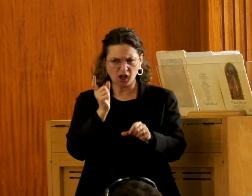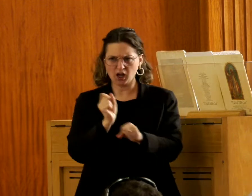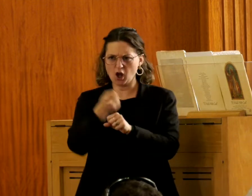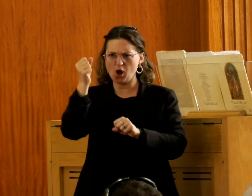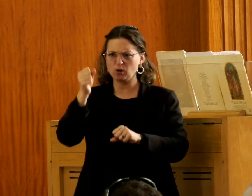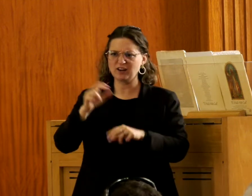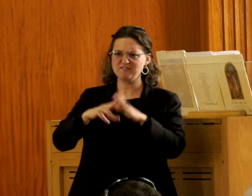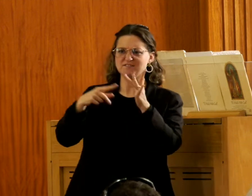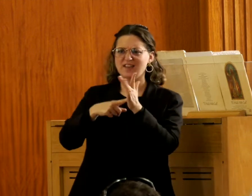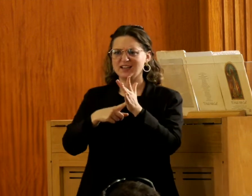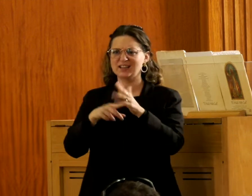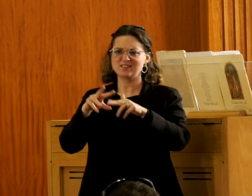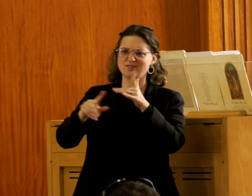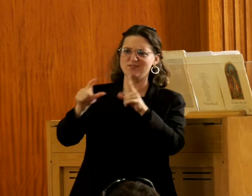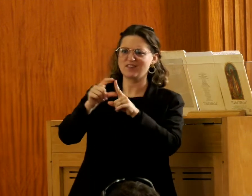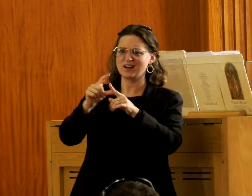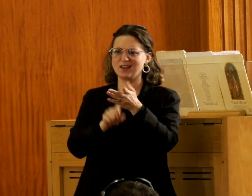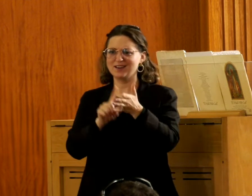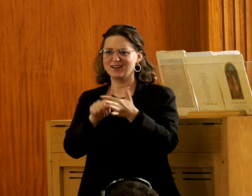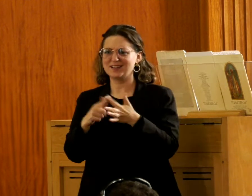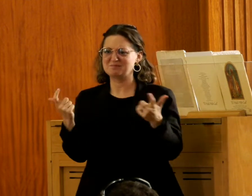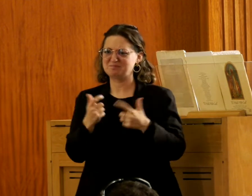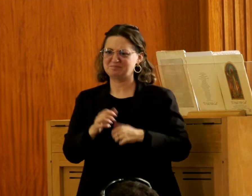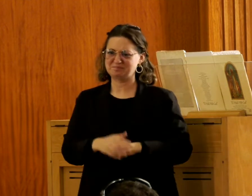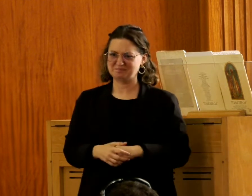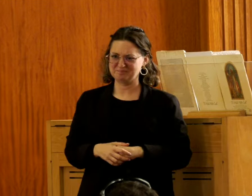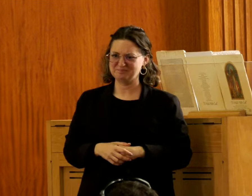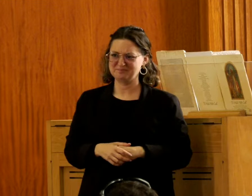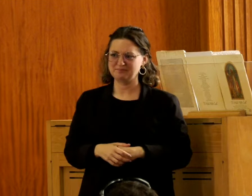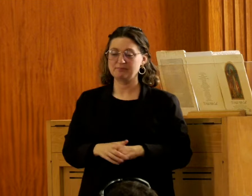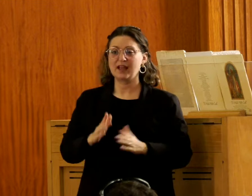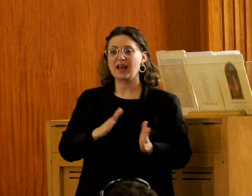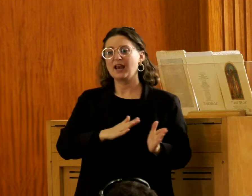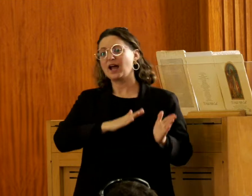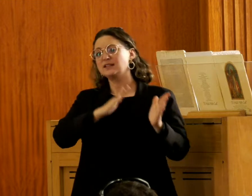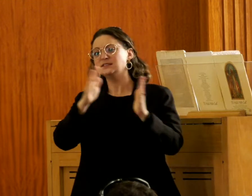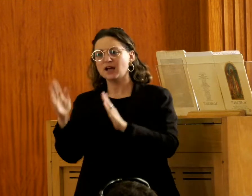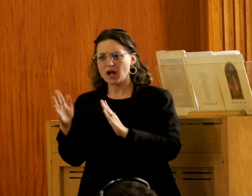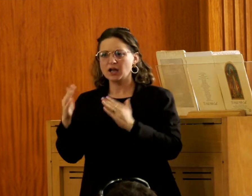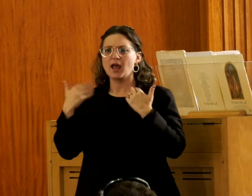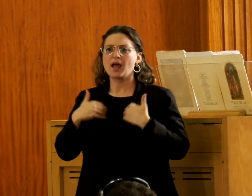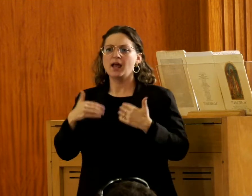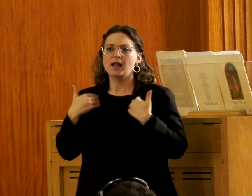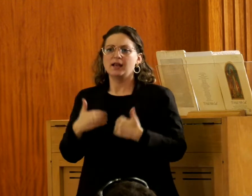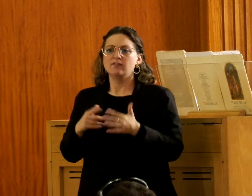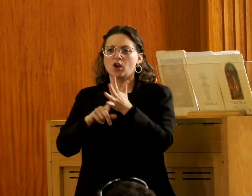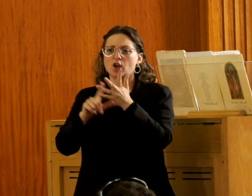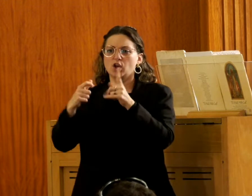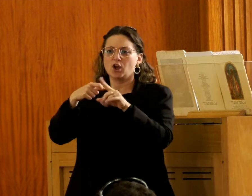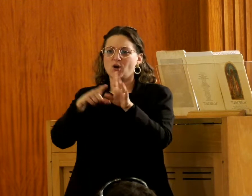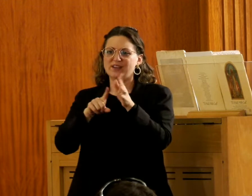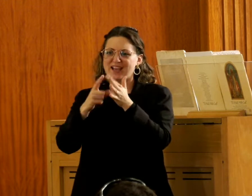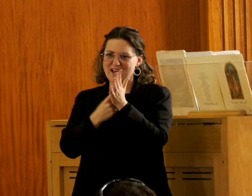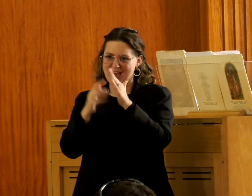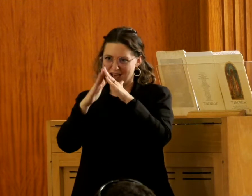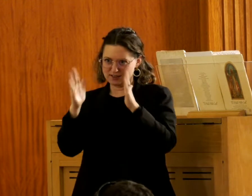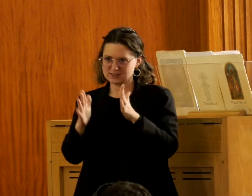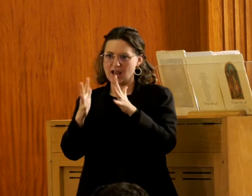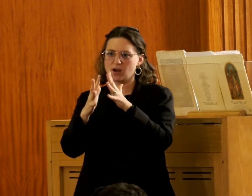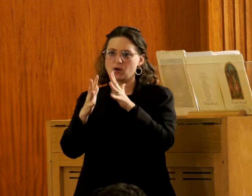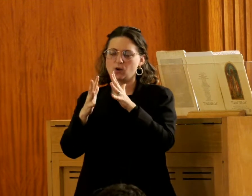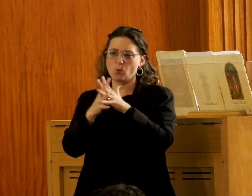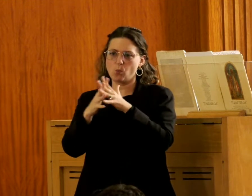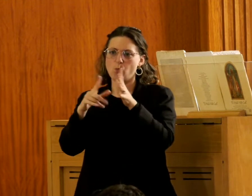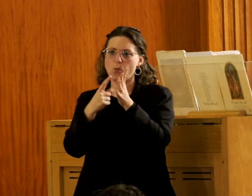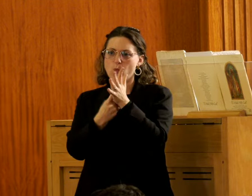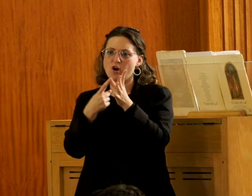as a fiddle." Joan's latter years were in the care of Lockhill House and Waratah Lodge. Somewhat reluctantly,